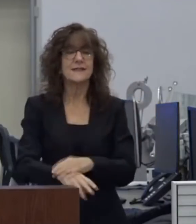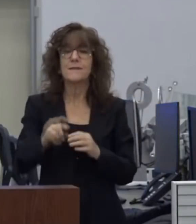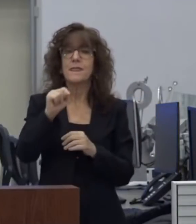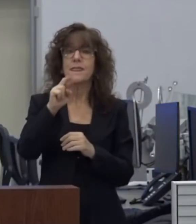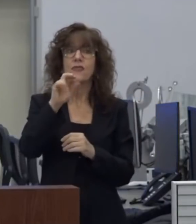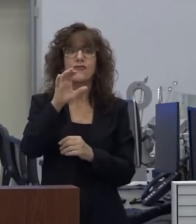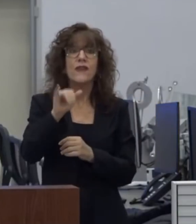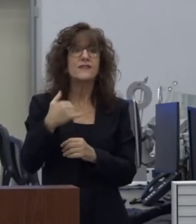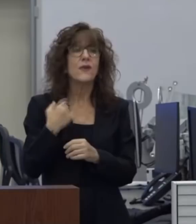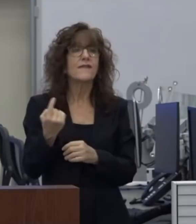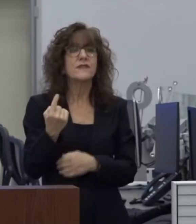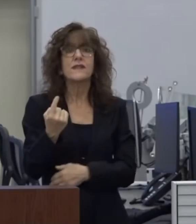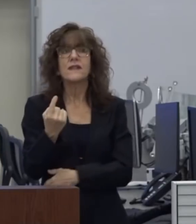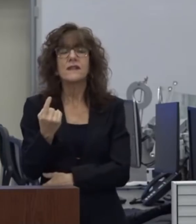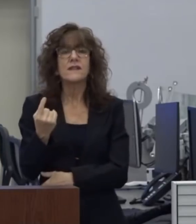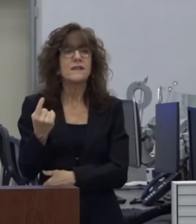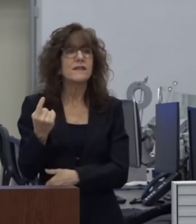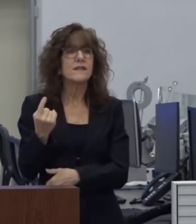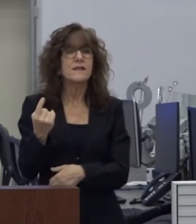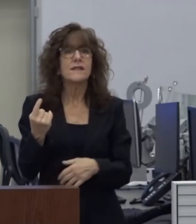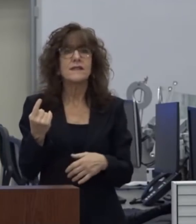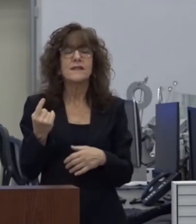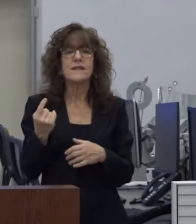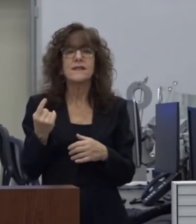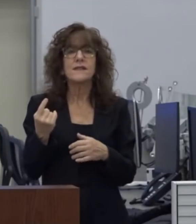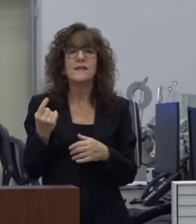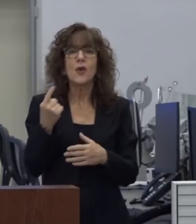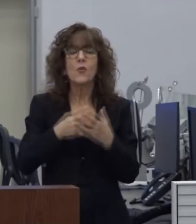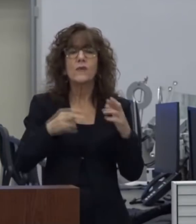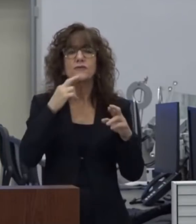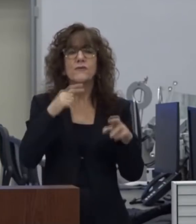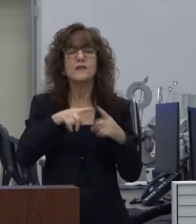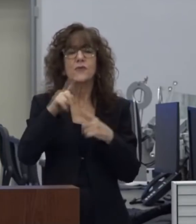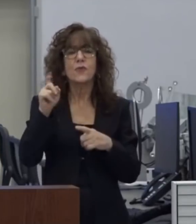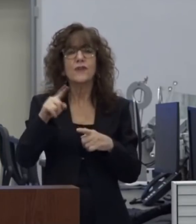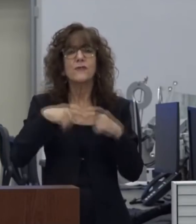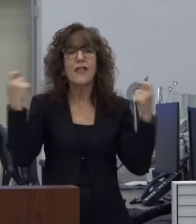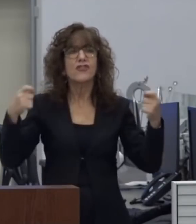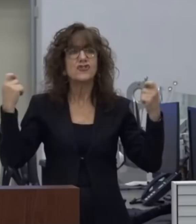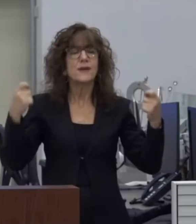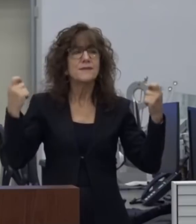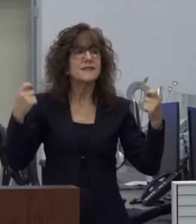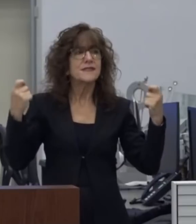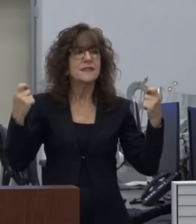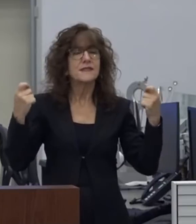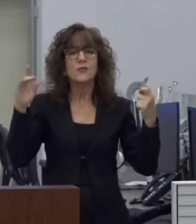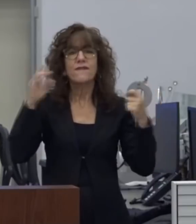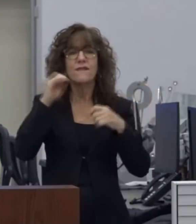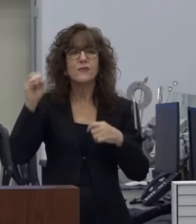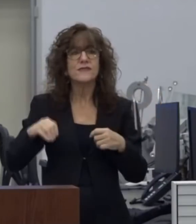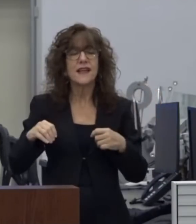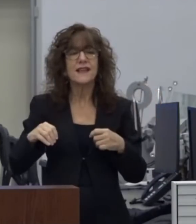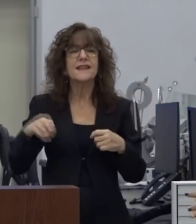Tracy, did you have something? We've been hearing, I didn't see what was the response to the question about the gyms being hurt 25%? Are